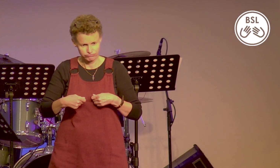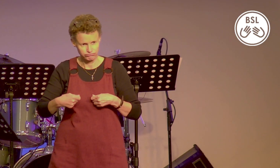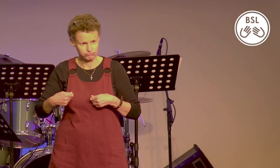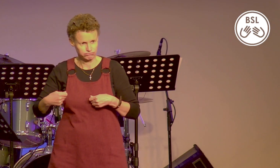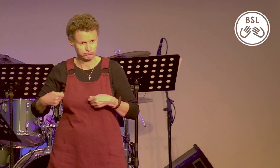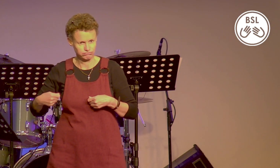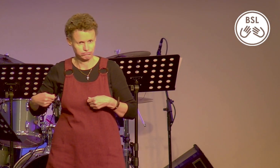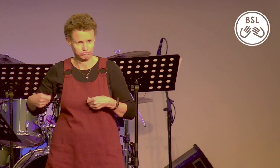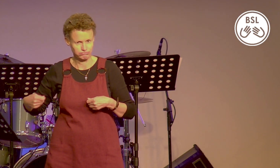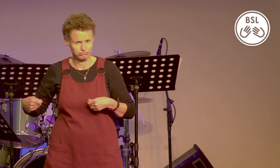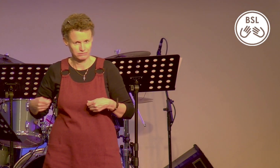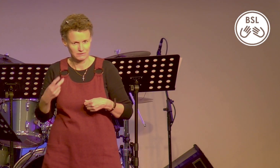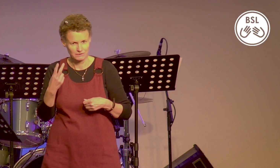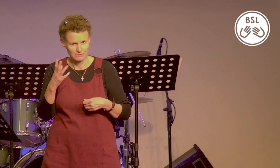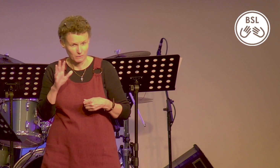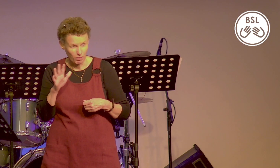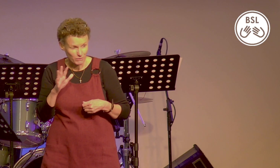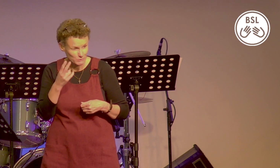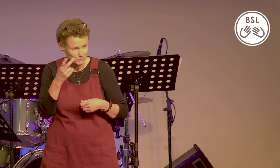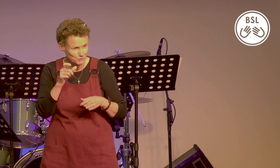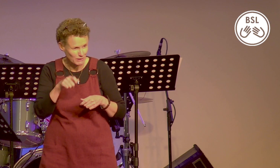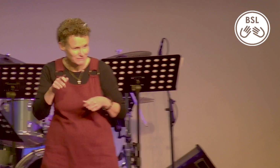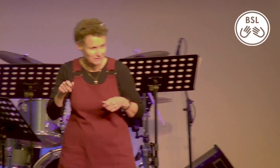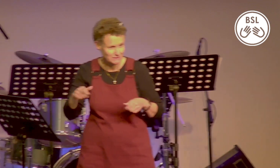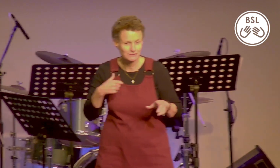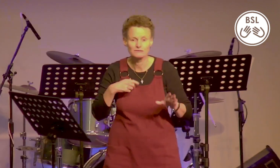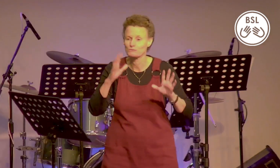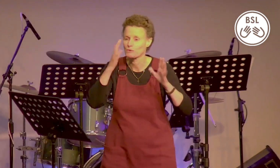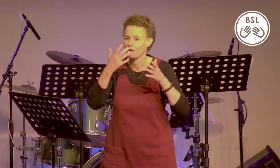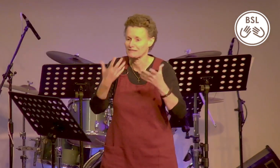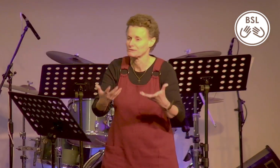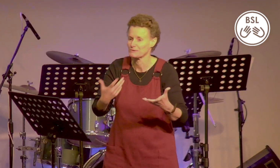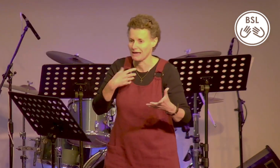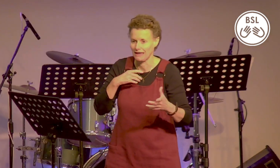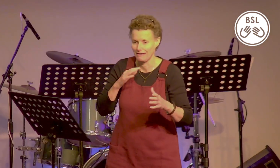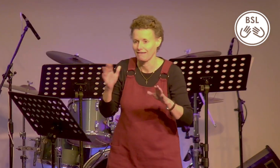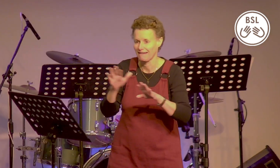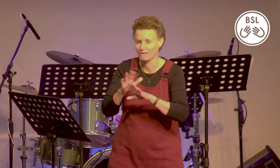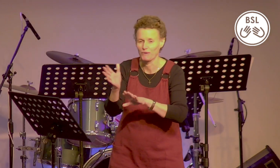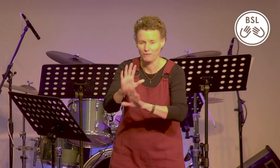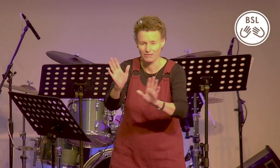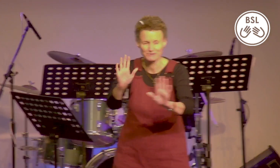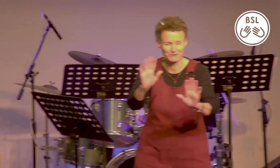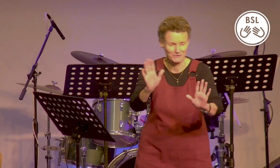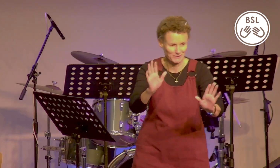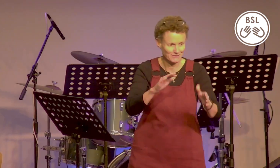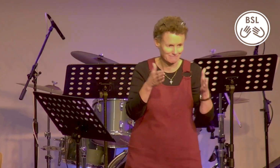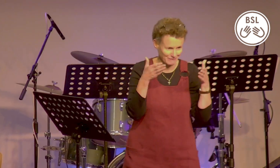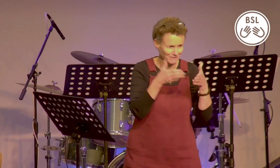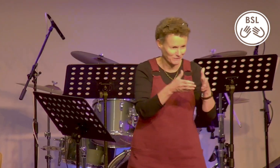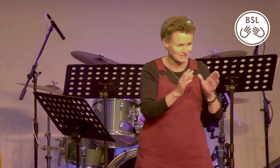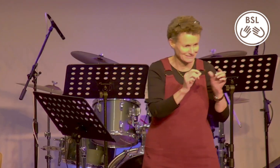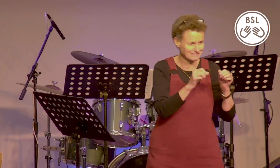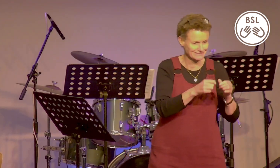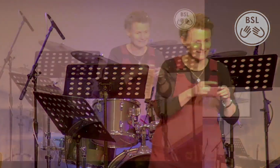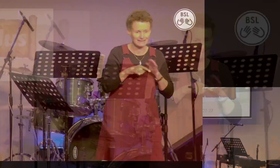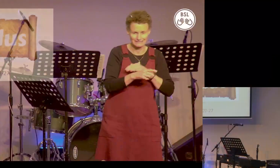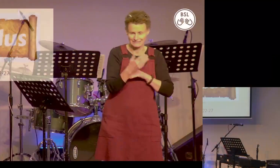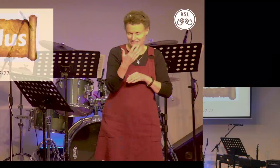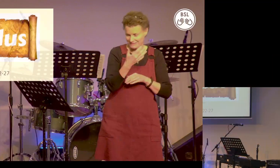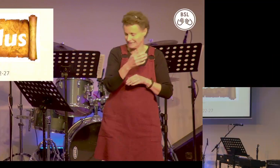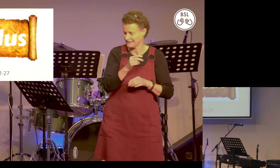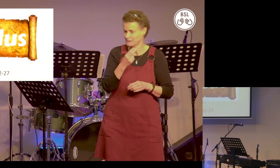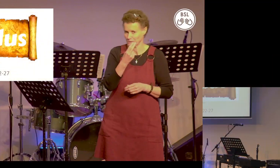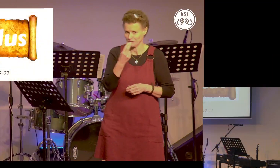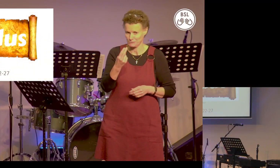today is quite long, two chapters, but don't worry, I'm not covering all of that today. We're just going to